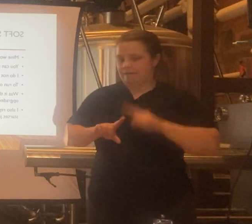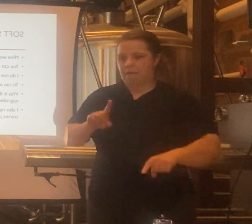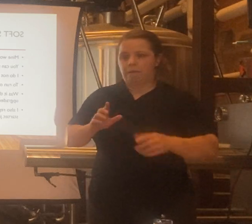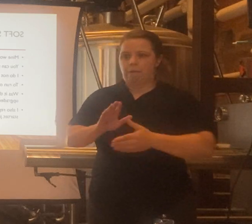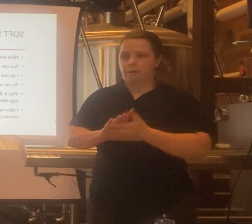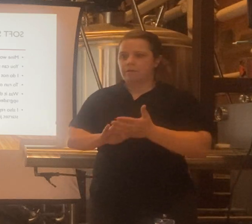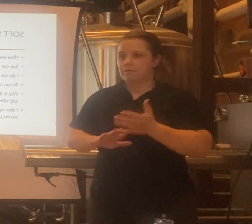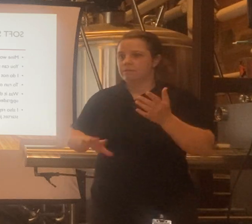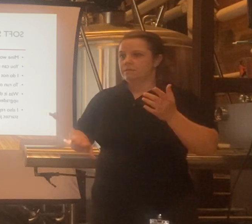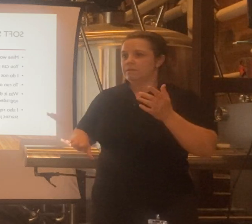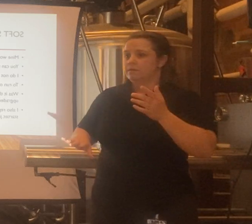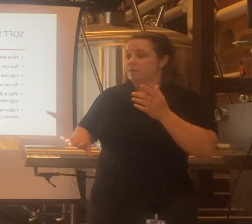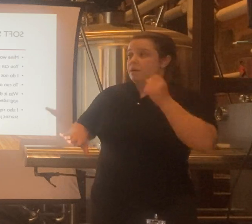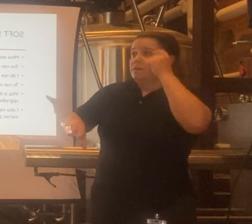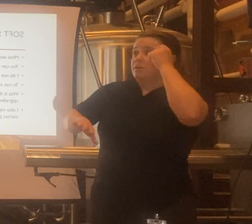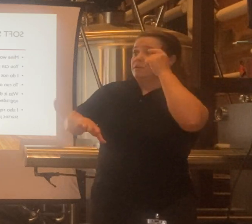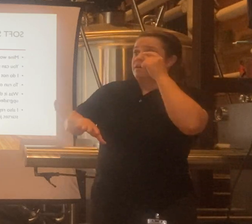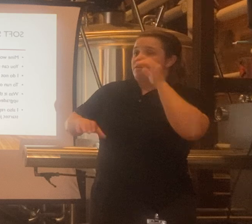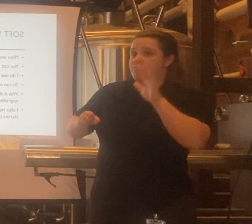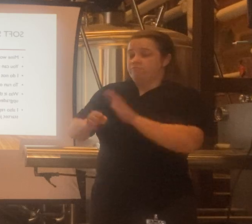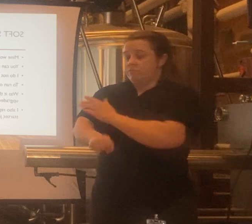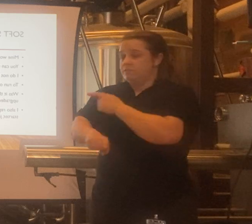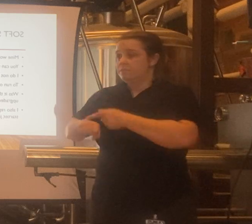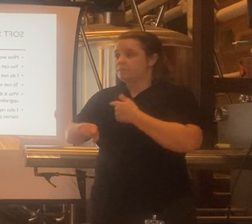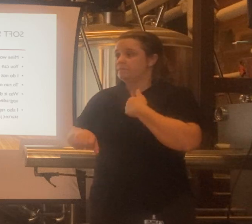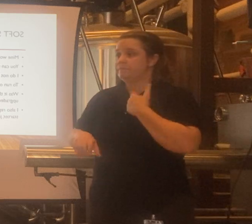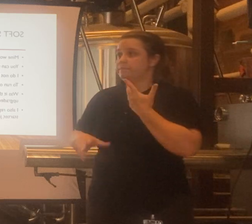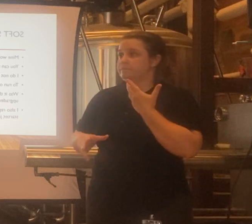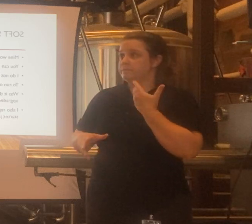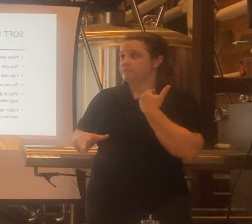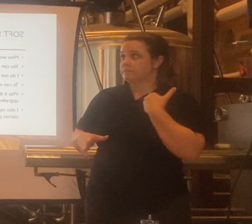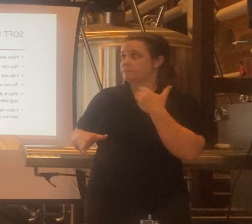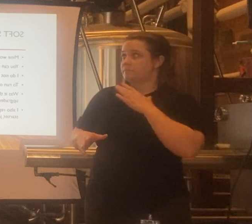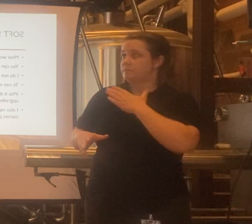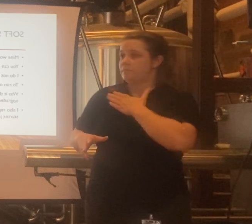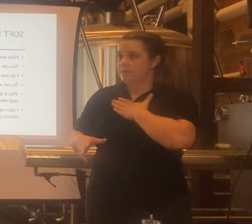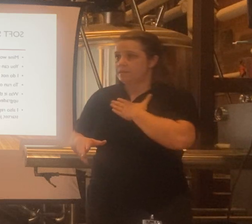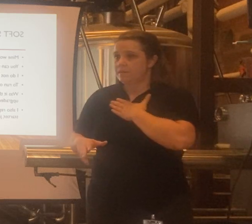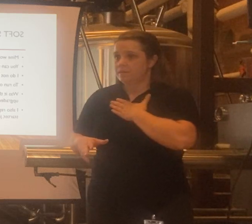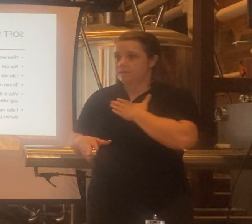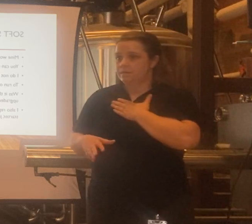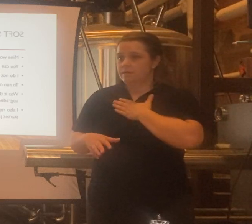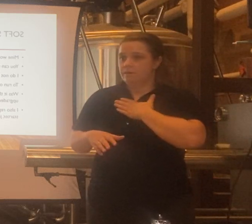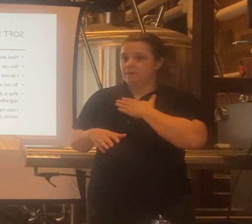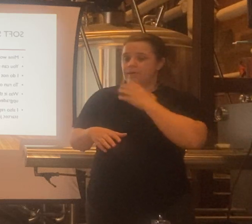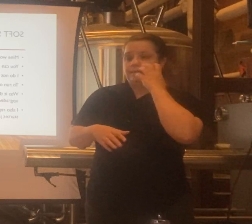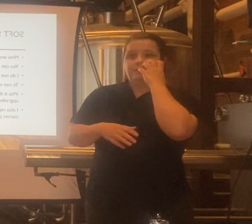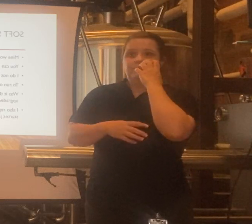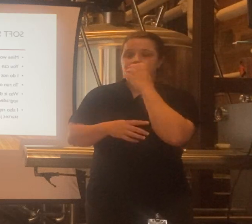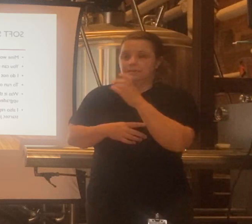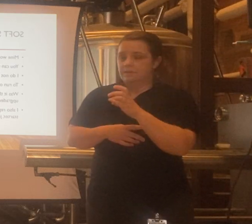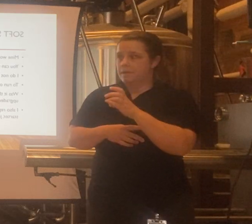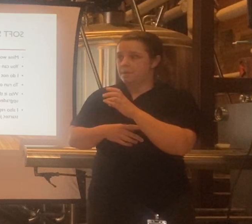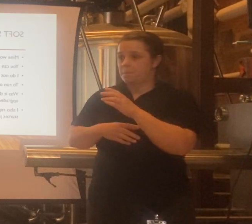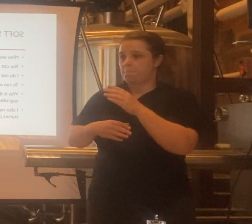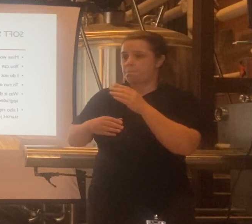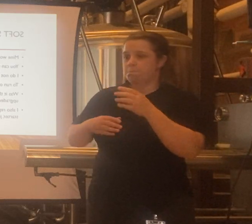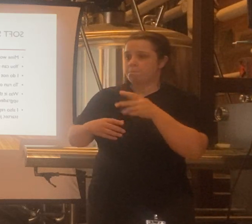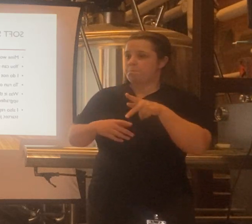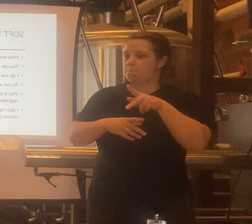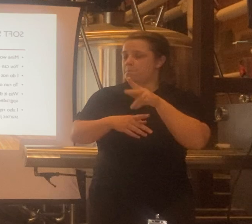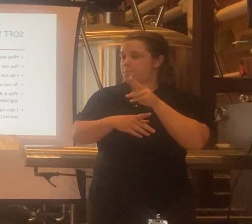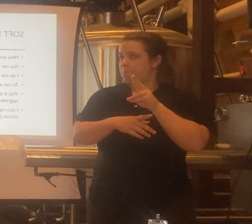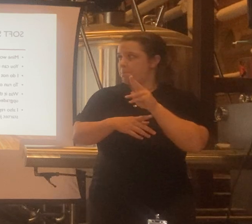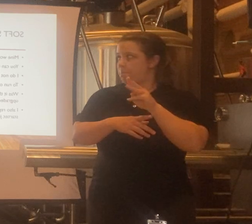I had my 220 watt hybrid heat pump water heater. It's not your typical water heater. It's got a fan in it. It's got to be